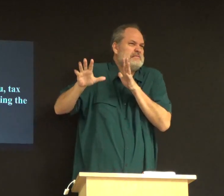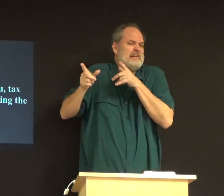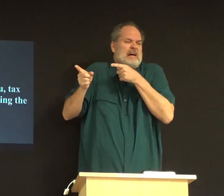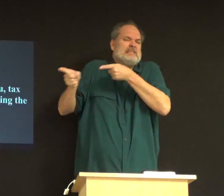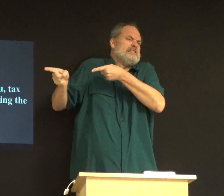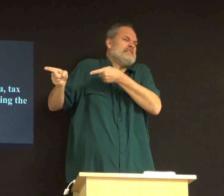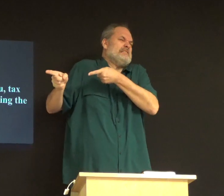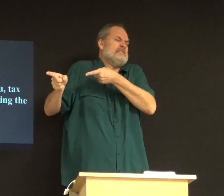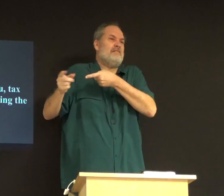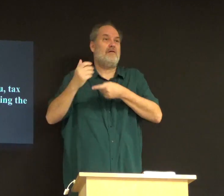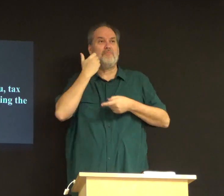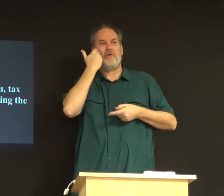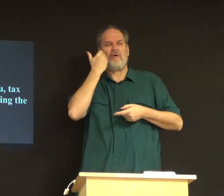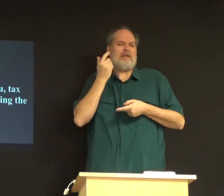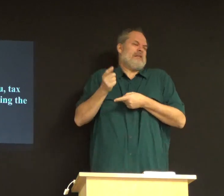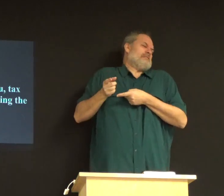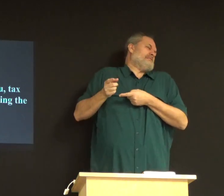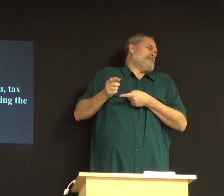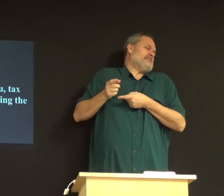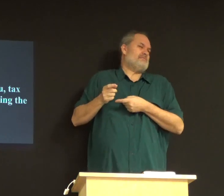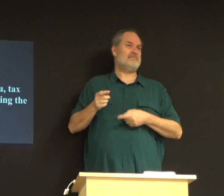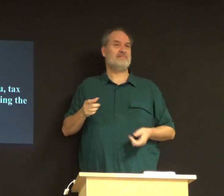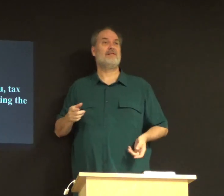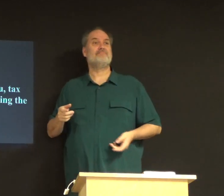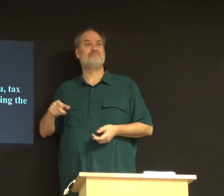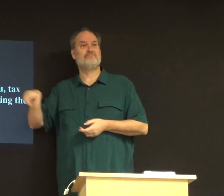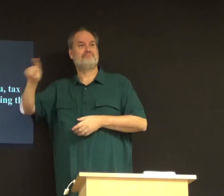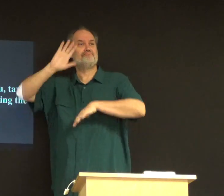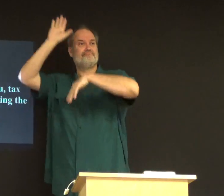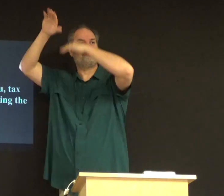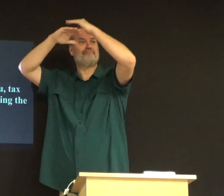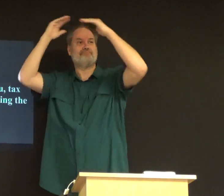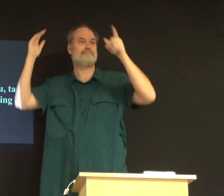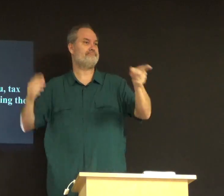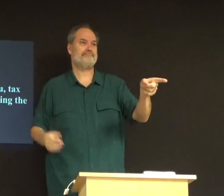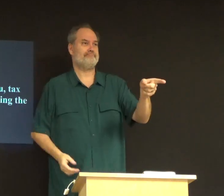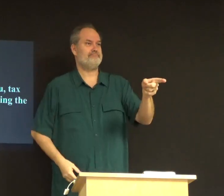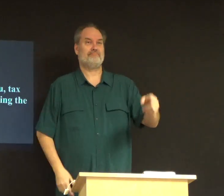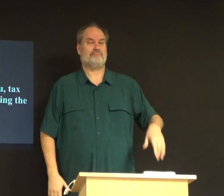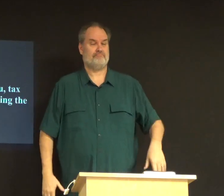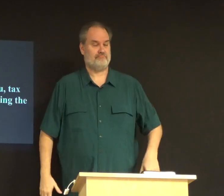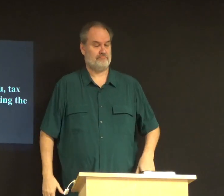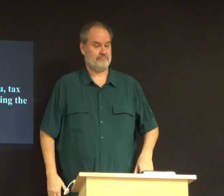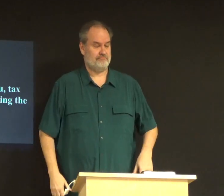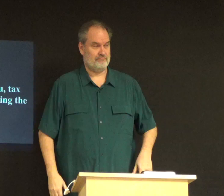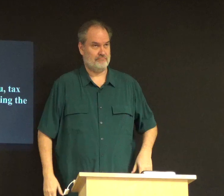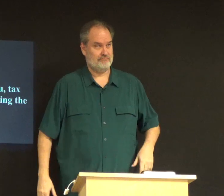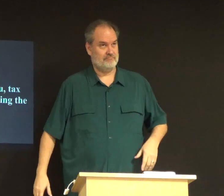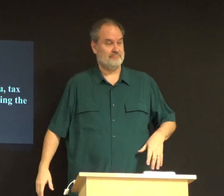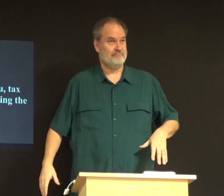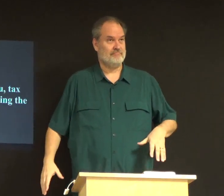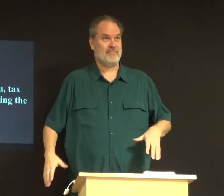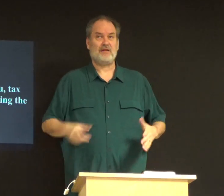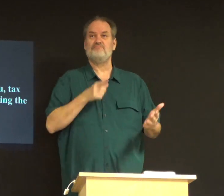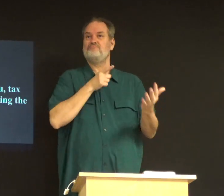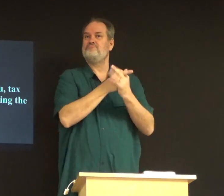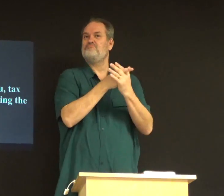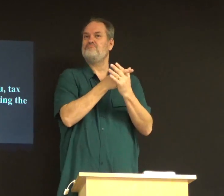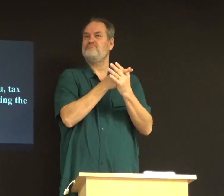First, I said, now we don't have to do anything. But the religious leader, he was like, yes, we will do the work of God, but then